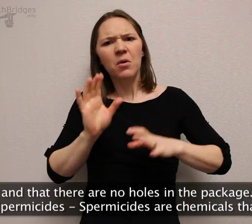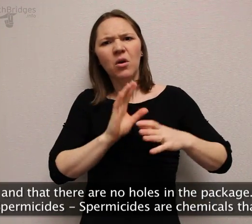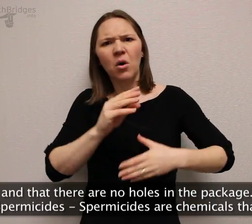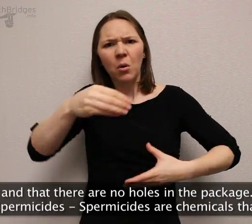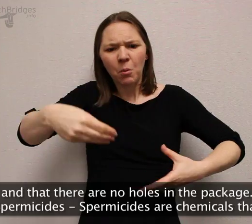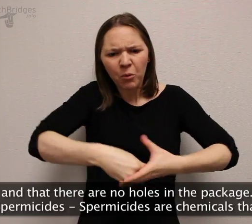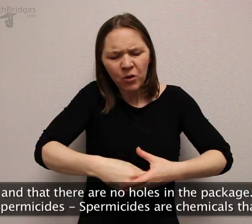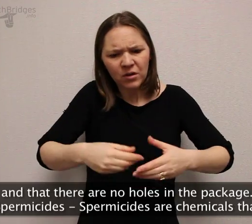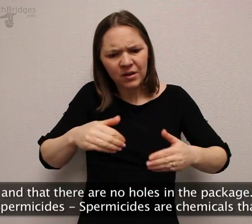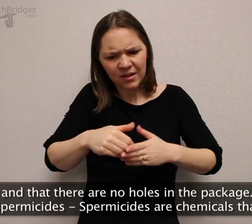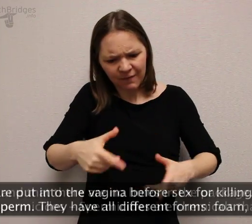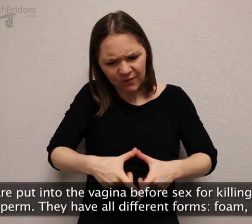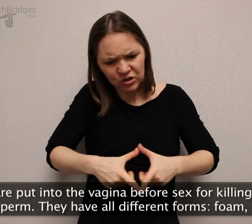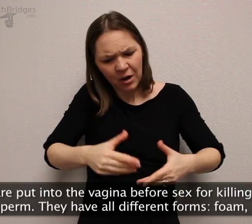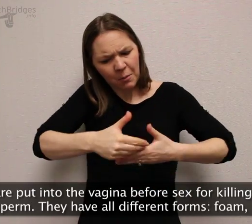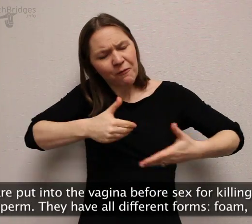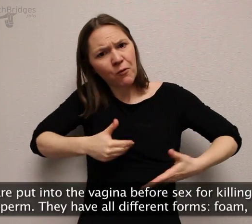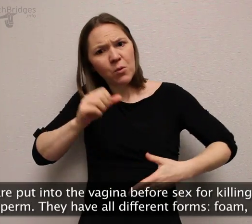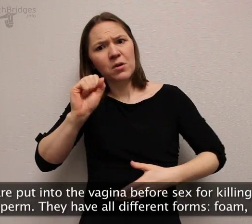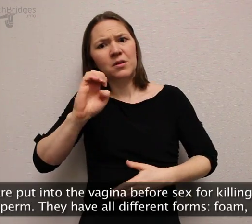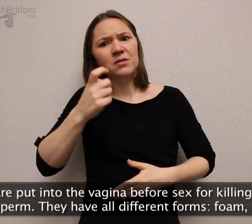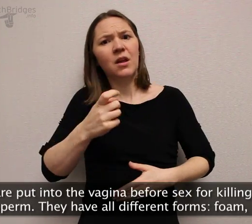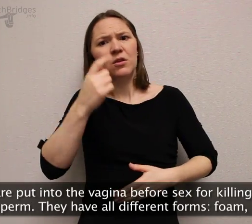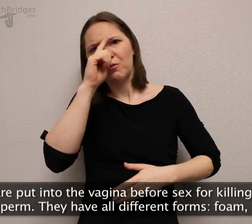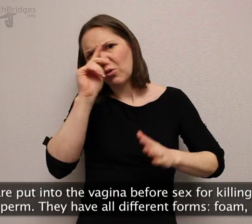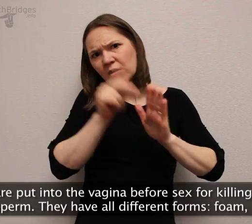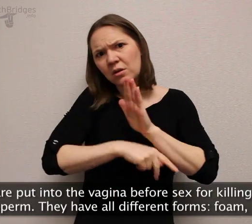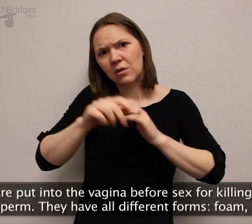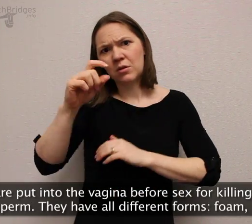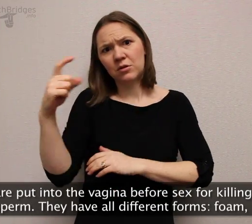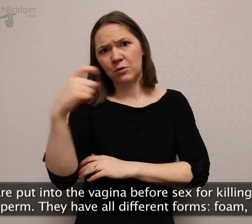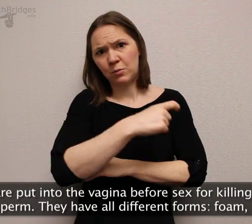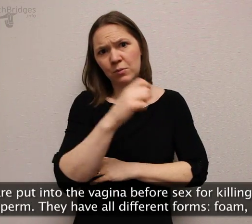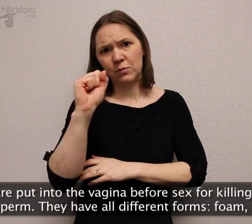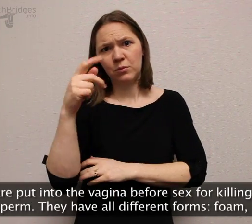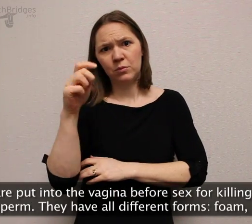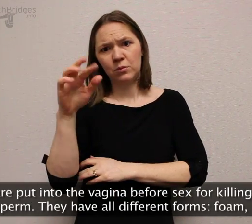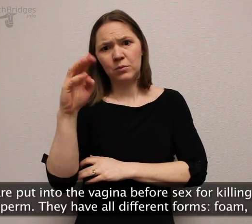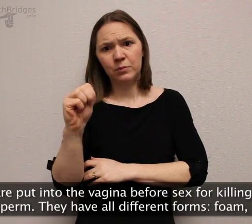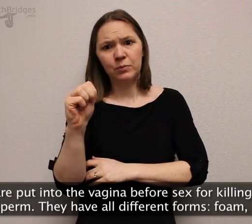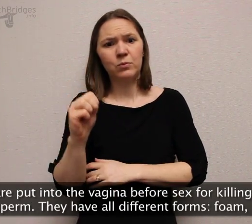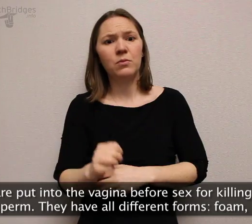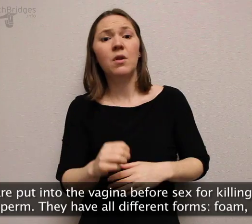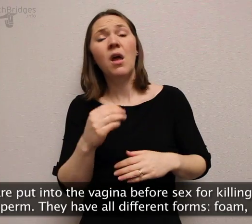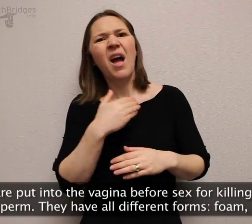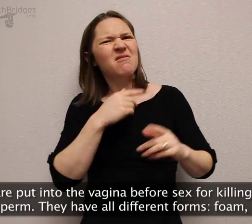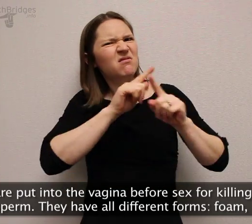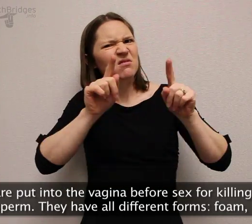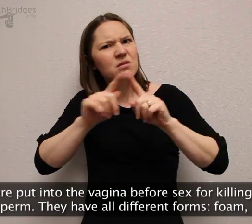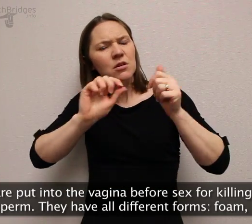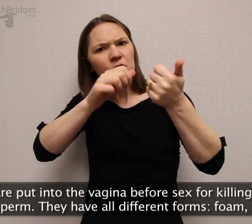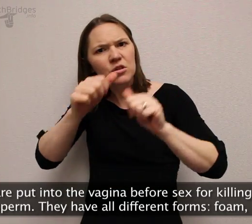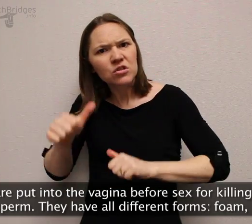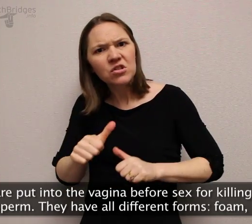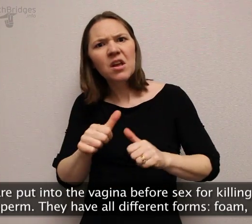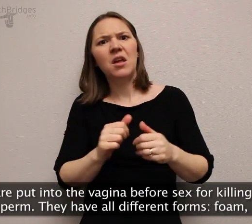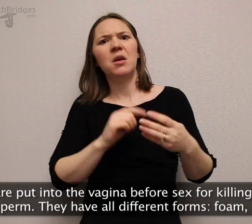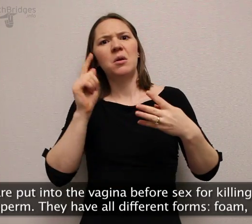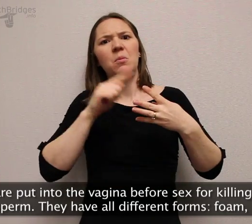Spermicides are chemicals that are put into the vagina before sex for killing sperm. They have all different